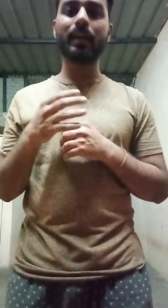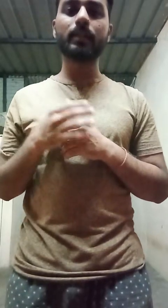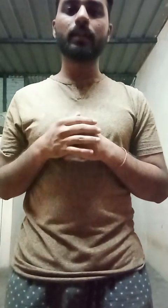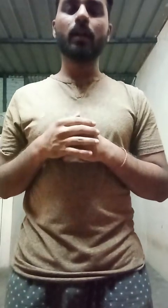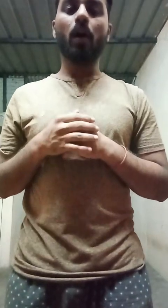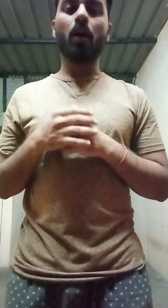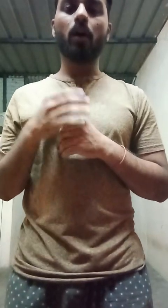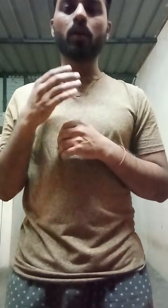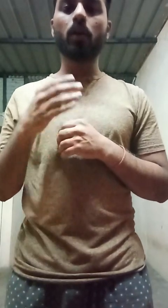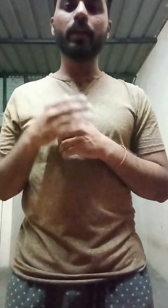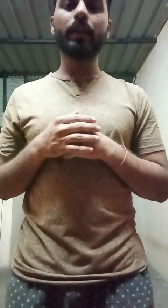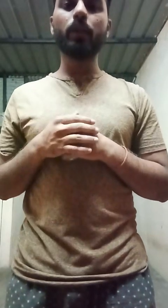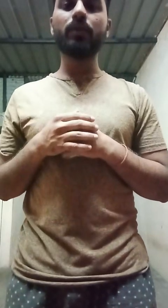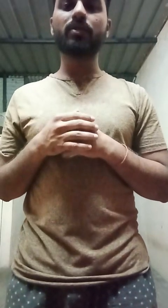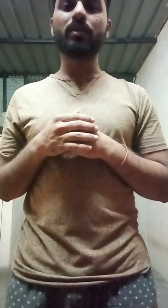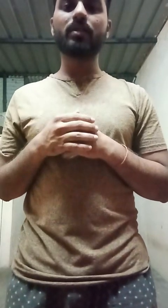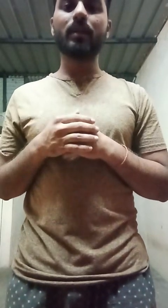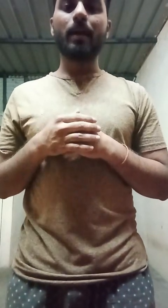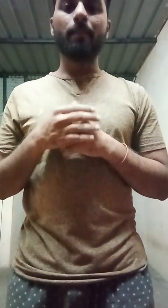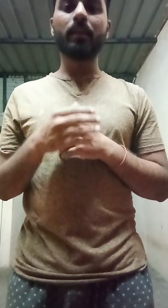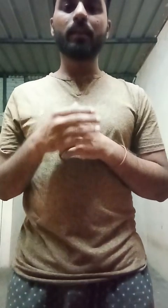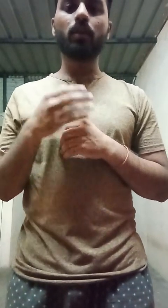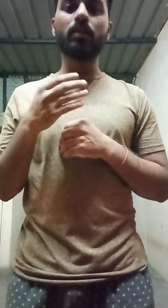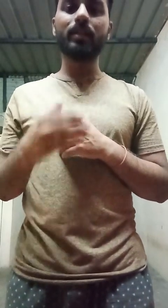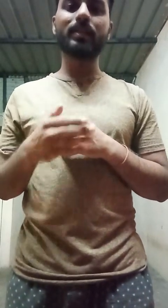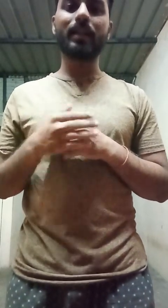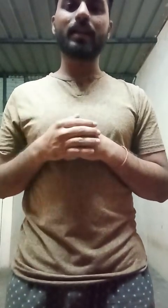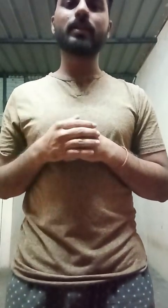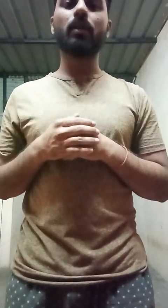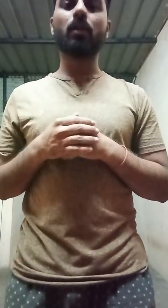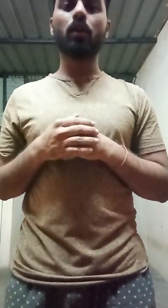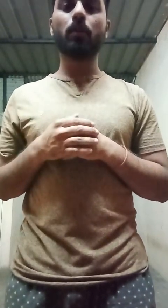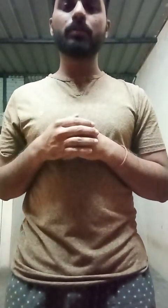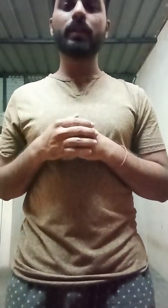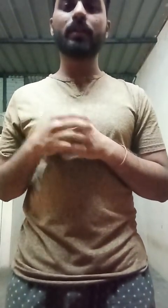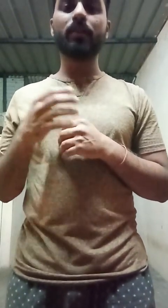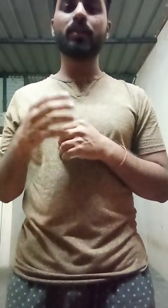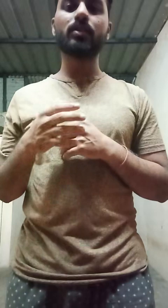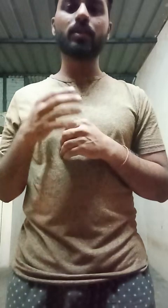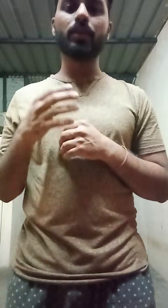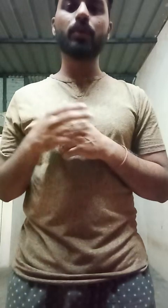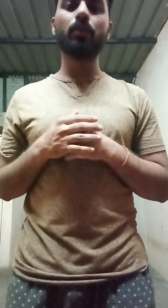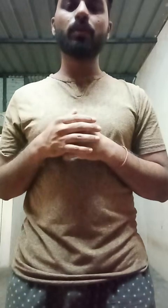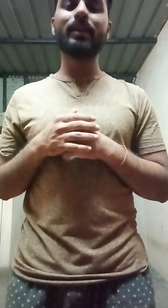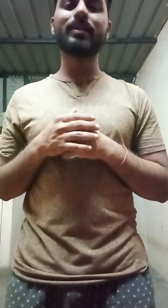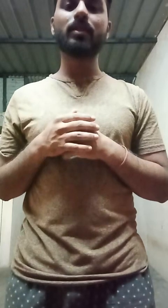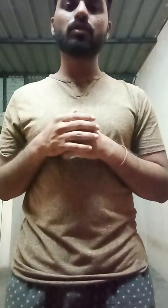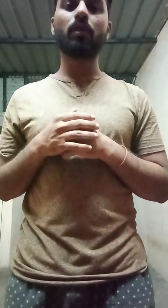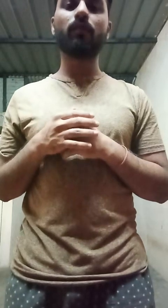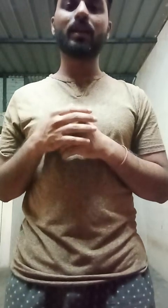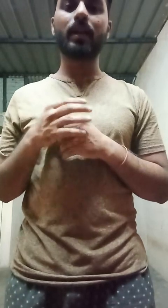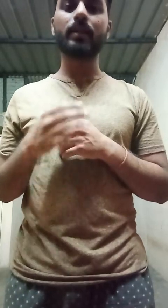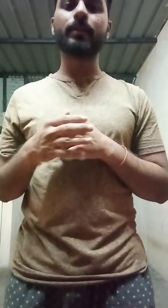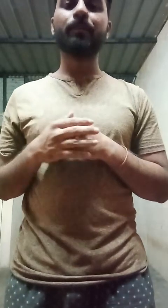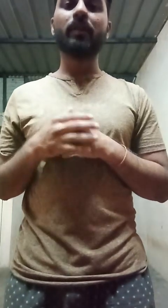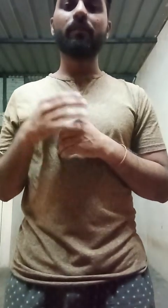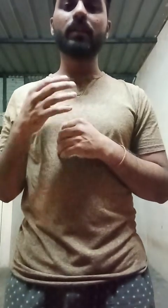class. On calling new instance method on this class, object returns a new instance of the class with the